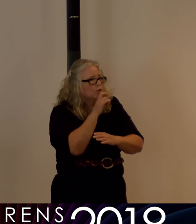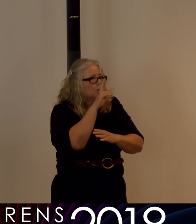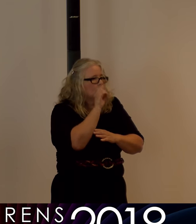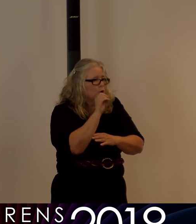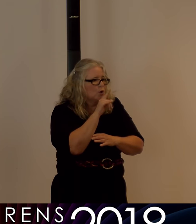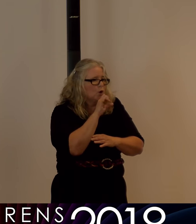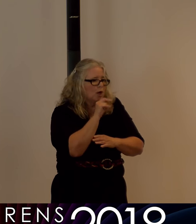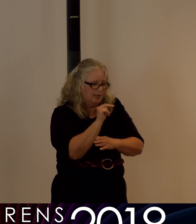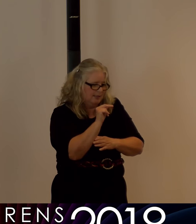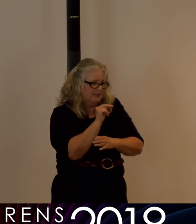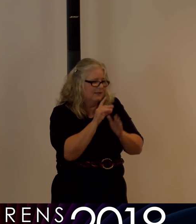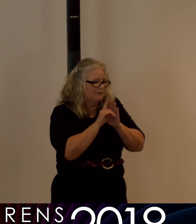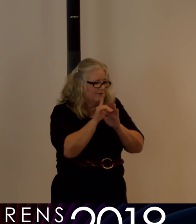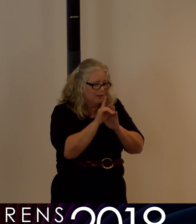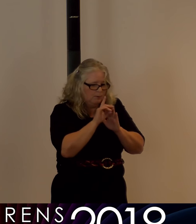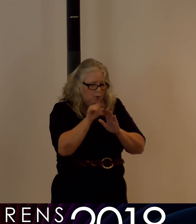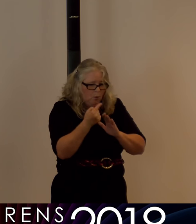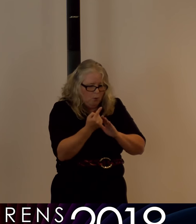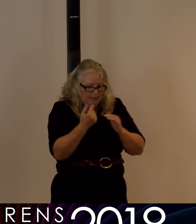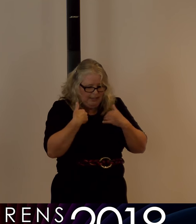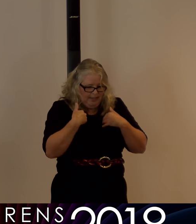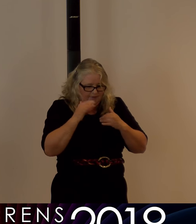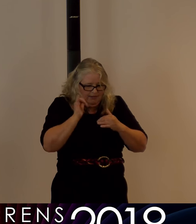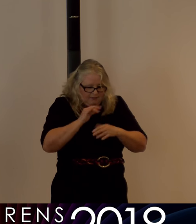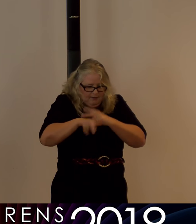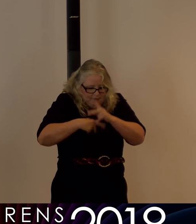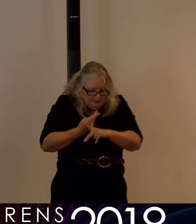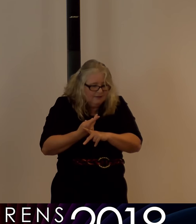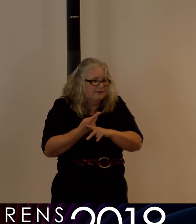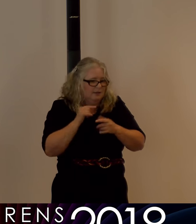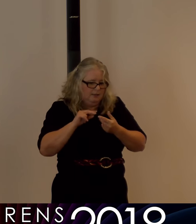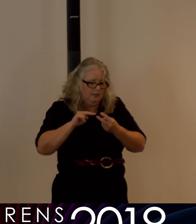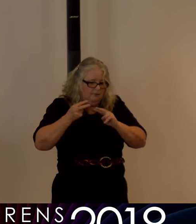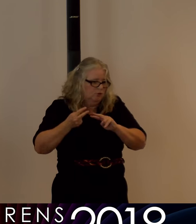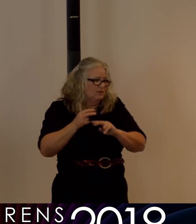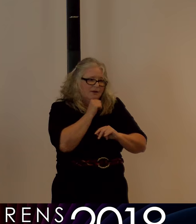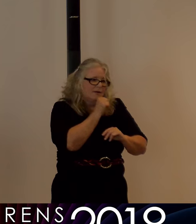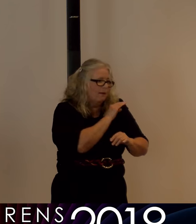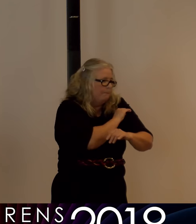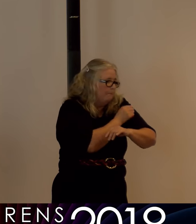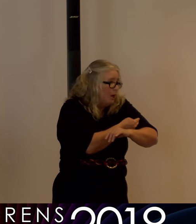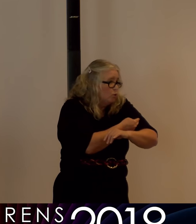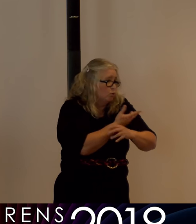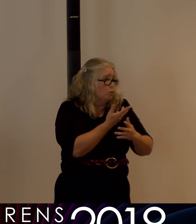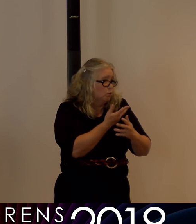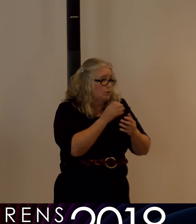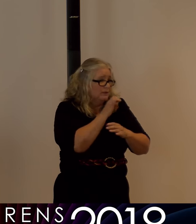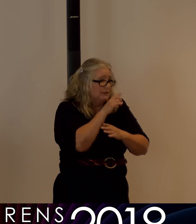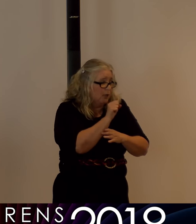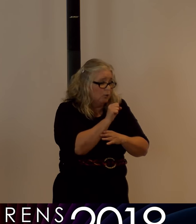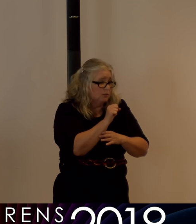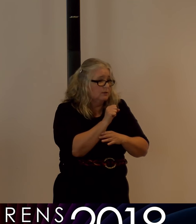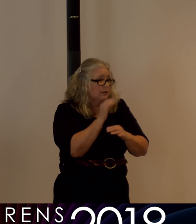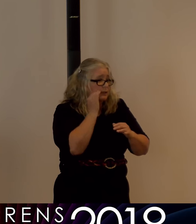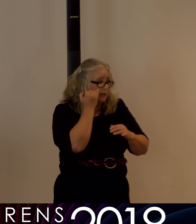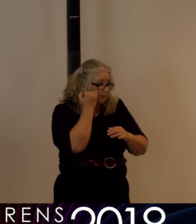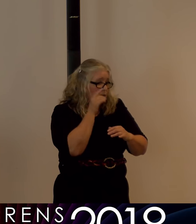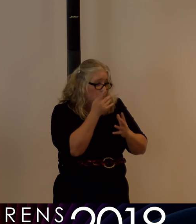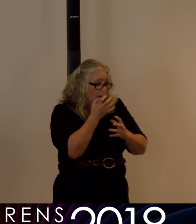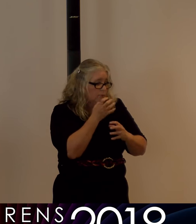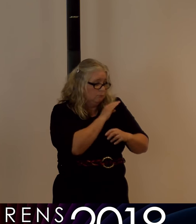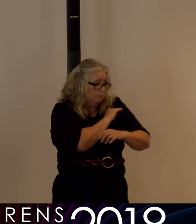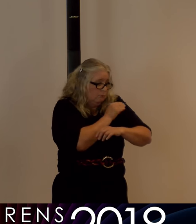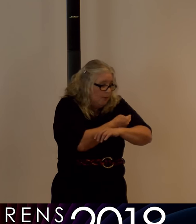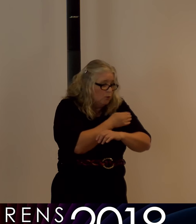express genes that are necessary for muscle cells. Muscle cells express genes that are necessary for muscle cells.